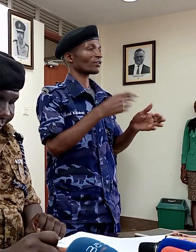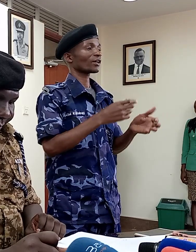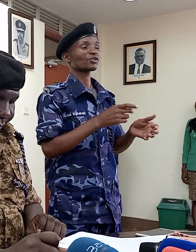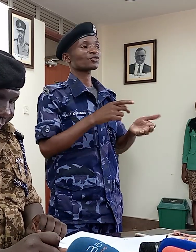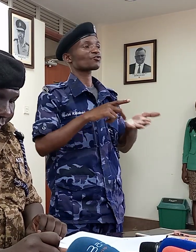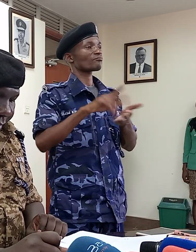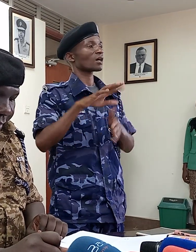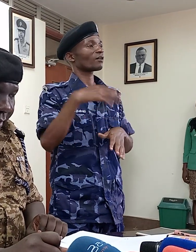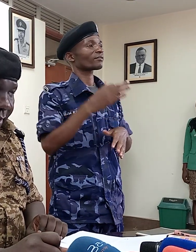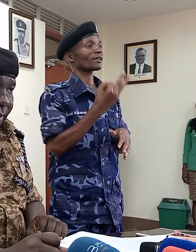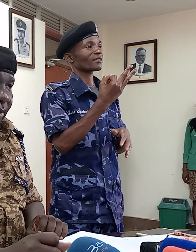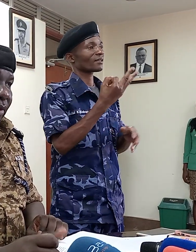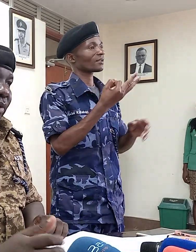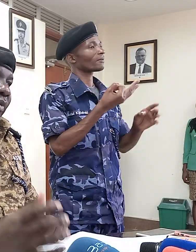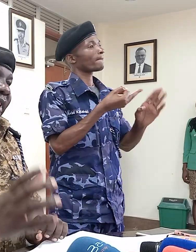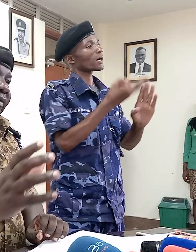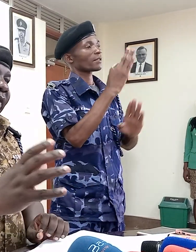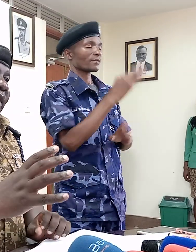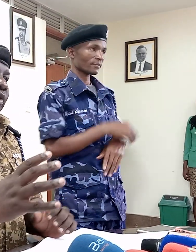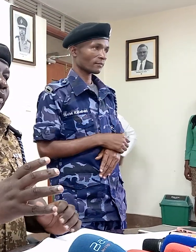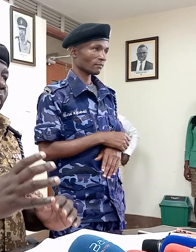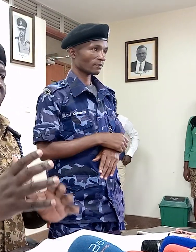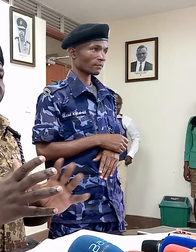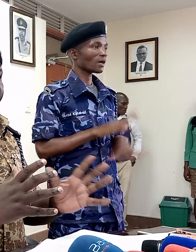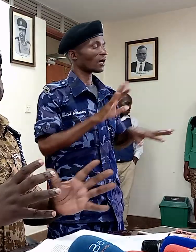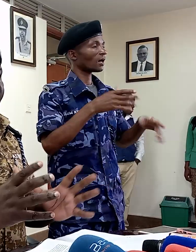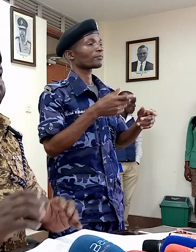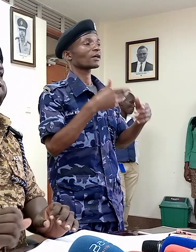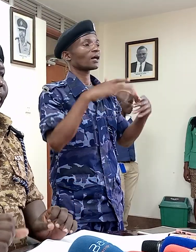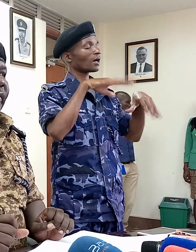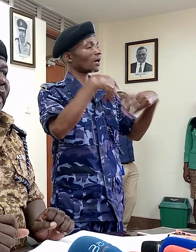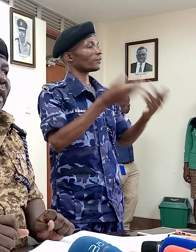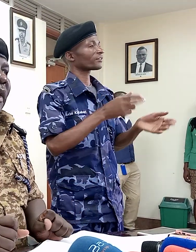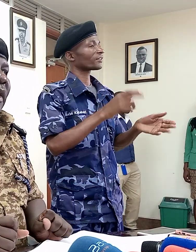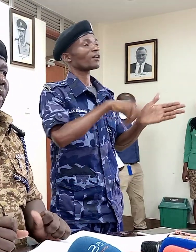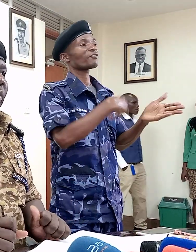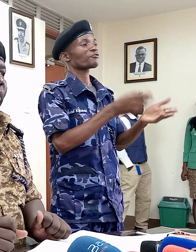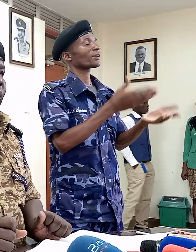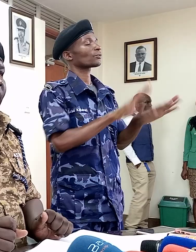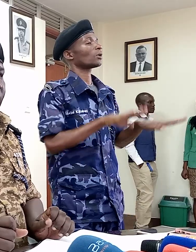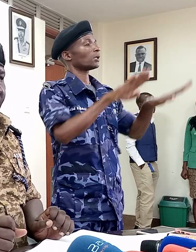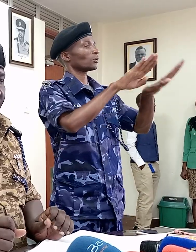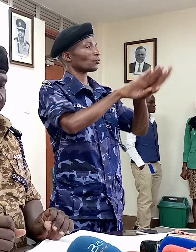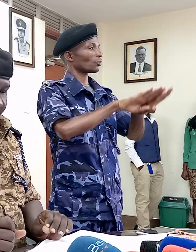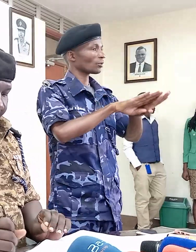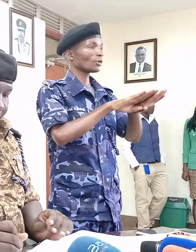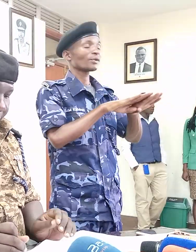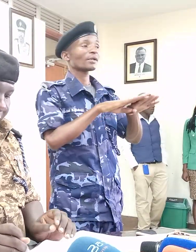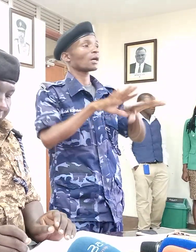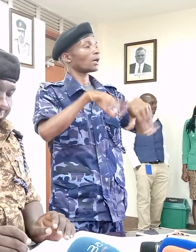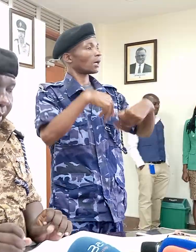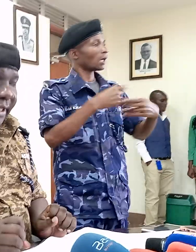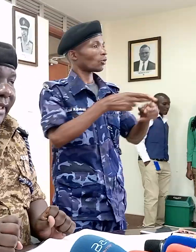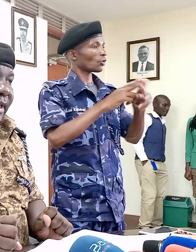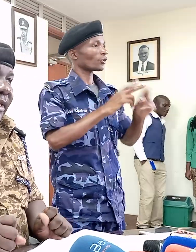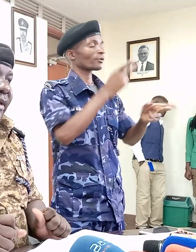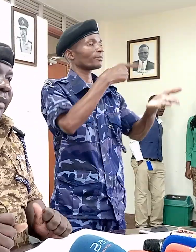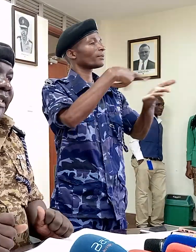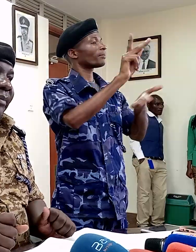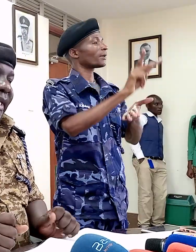3 months. So when they failed to agree on the trade-off